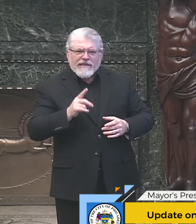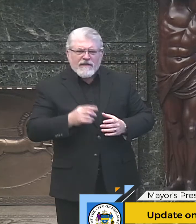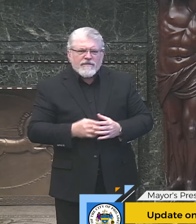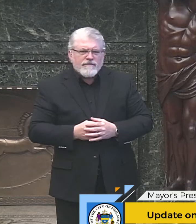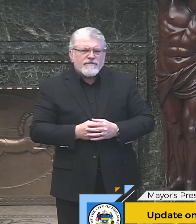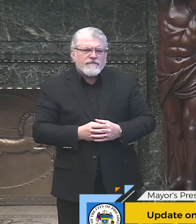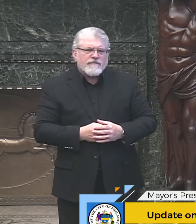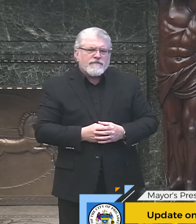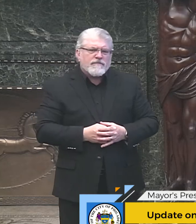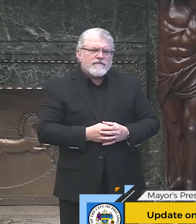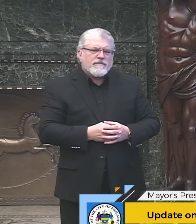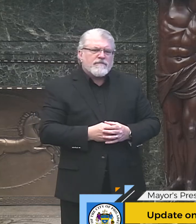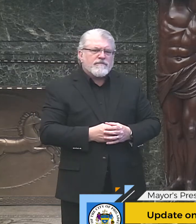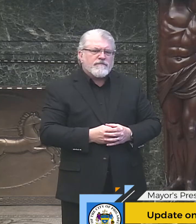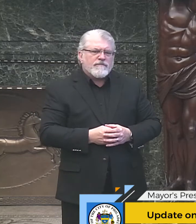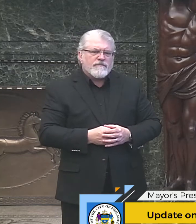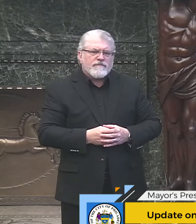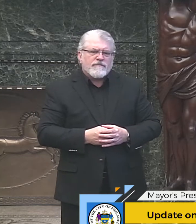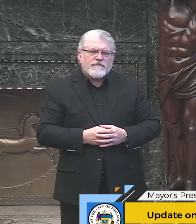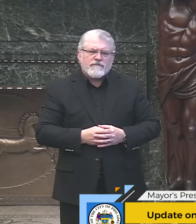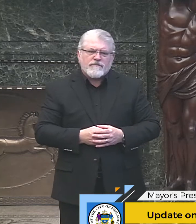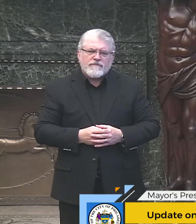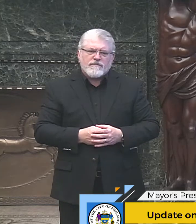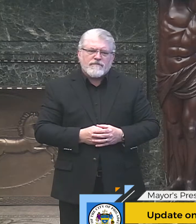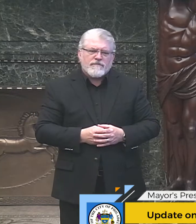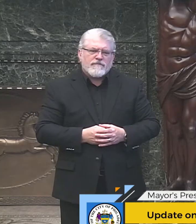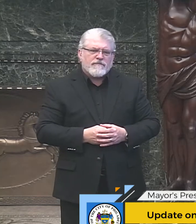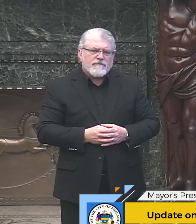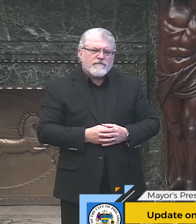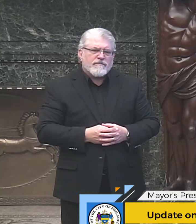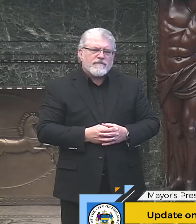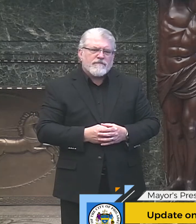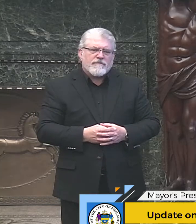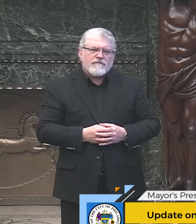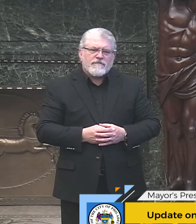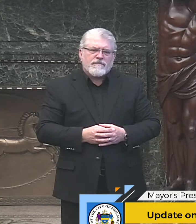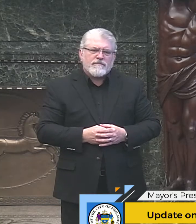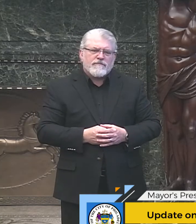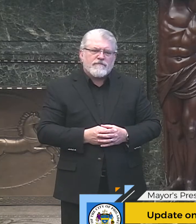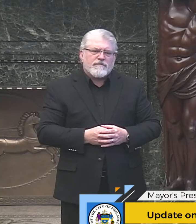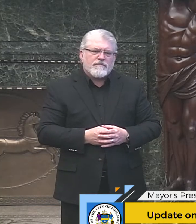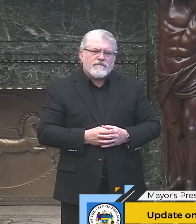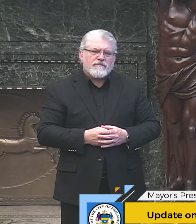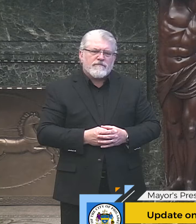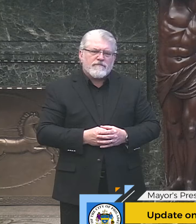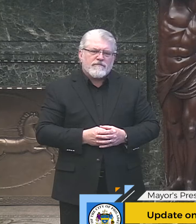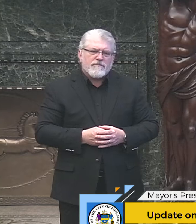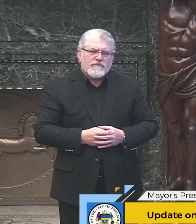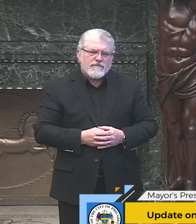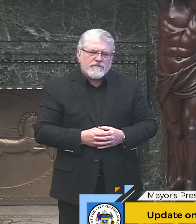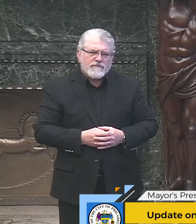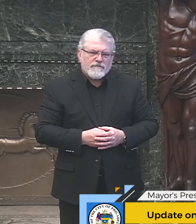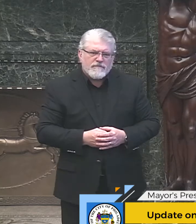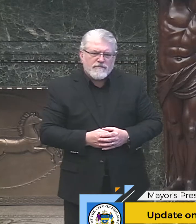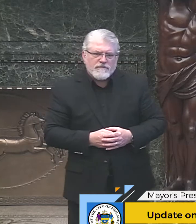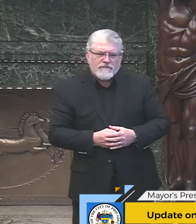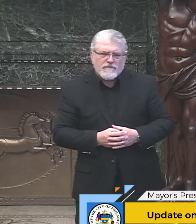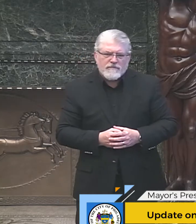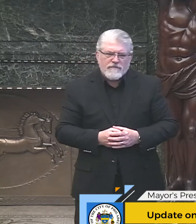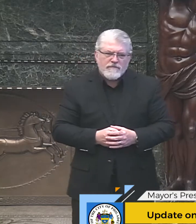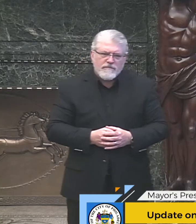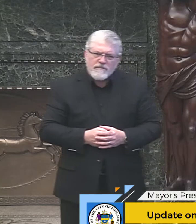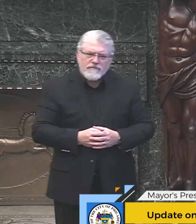with the widening of the hole that is expected to be caused by this? Well, we were on the right track before this